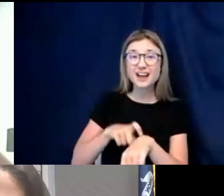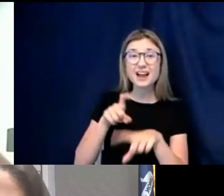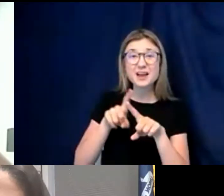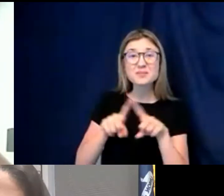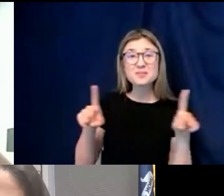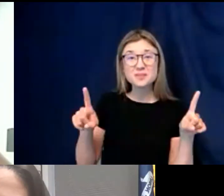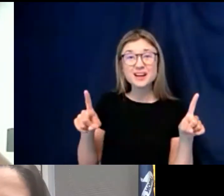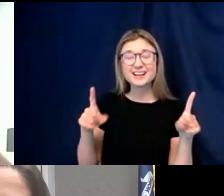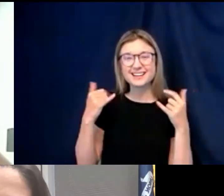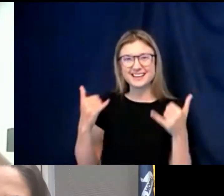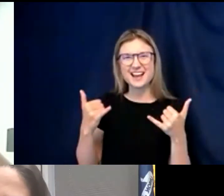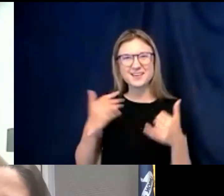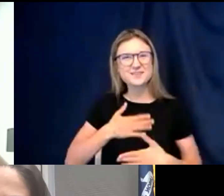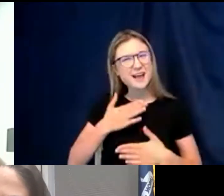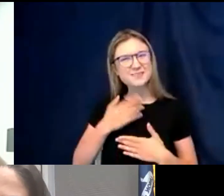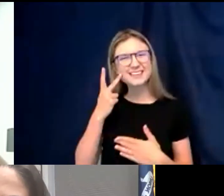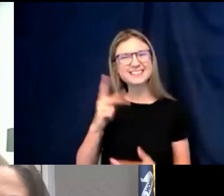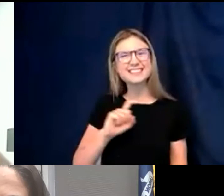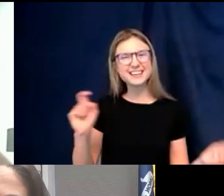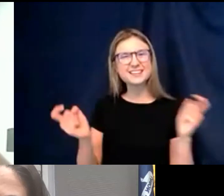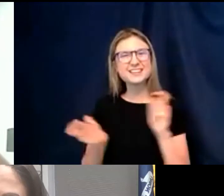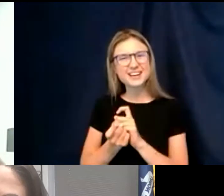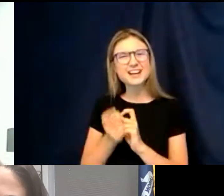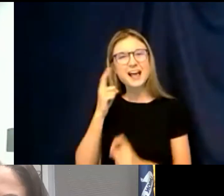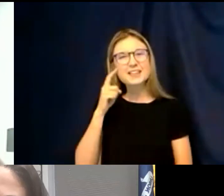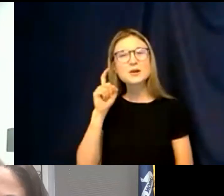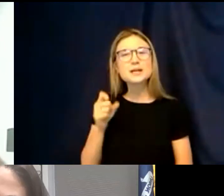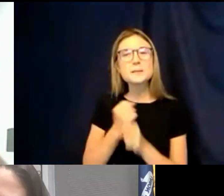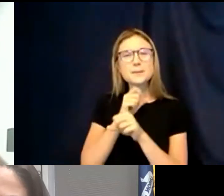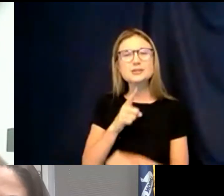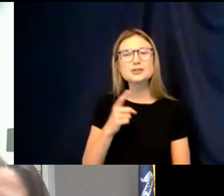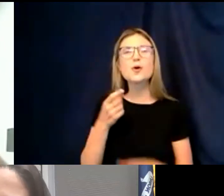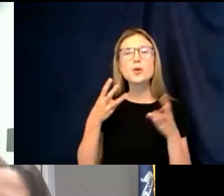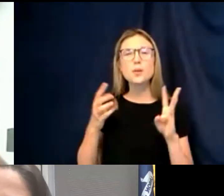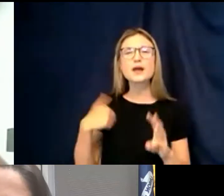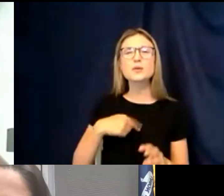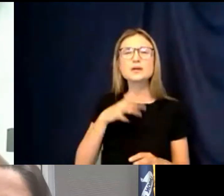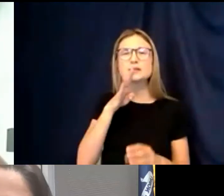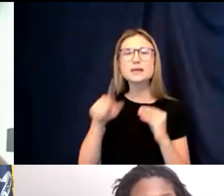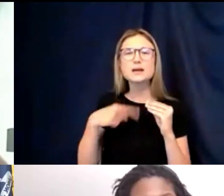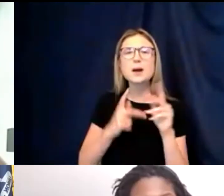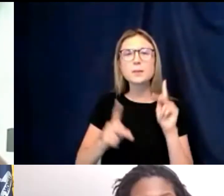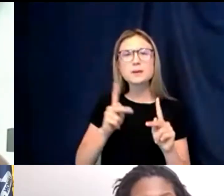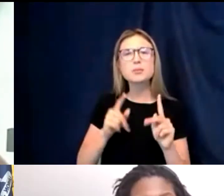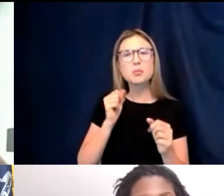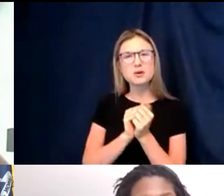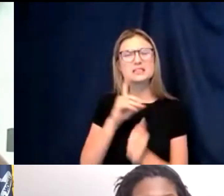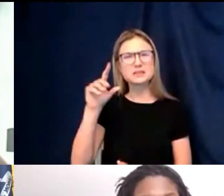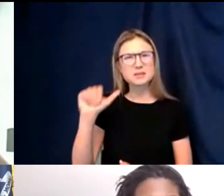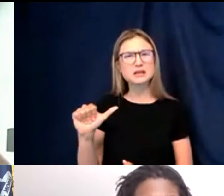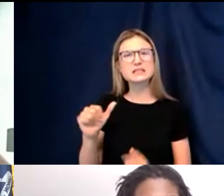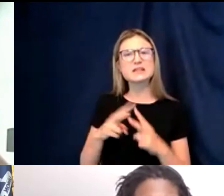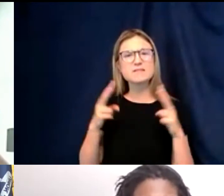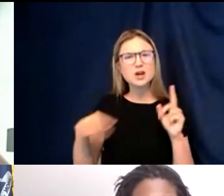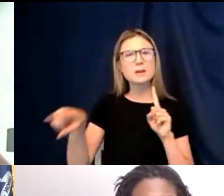to make sure the way we talk about people with disabilities is very positive and all that they